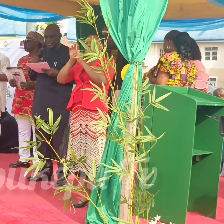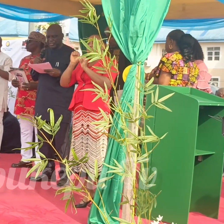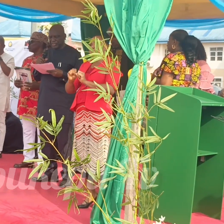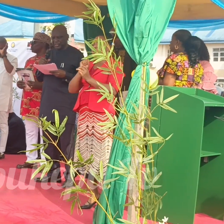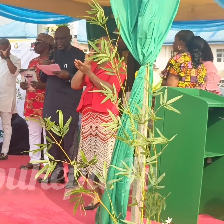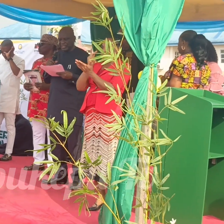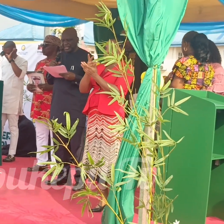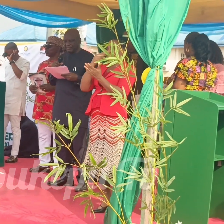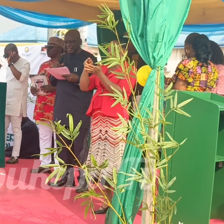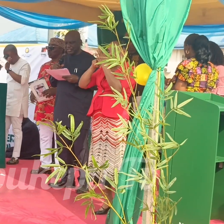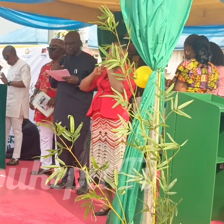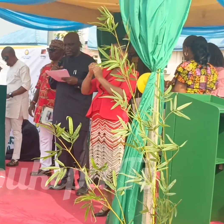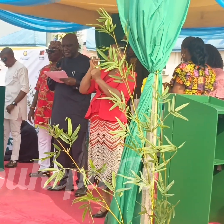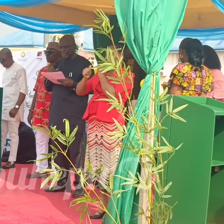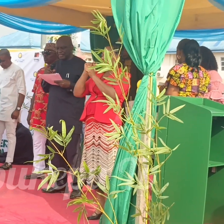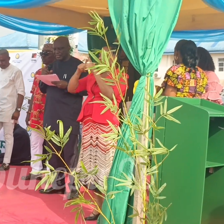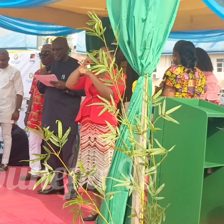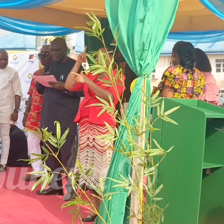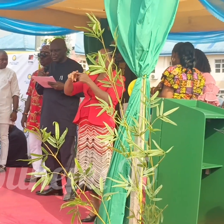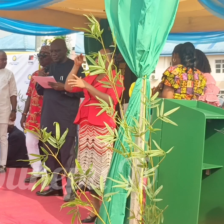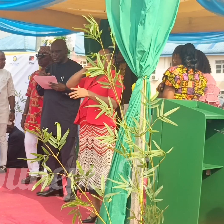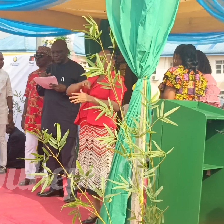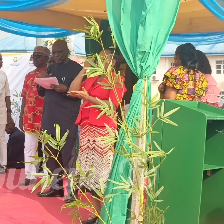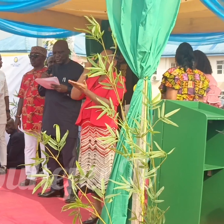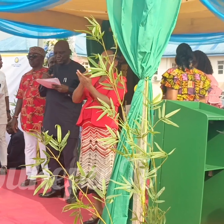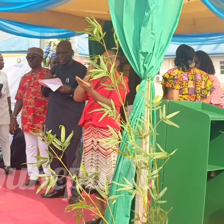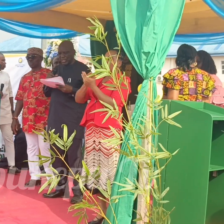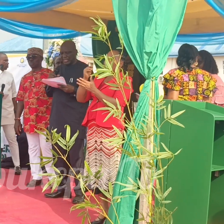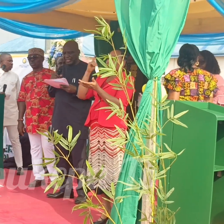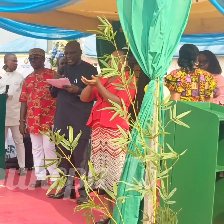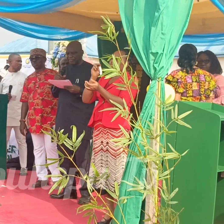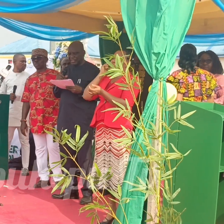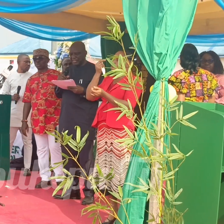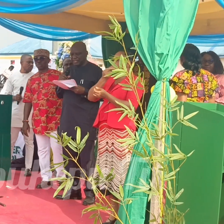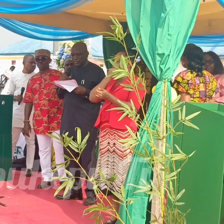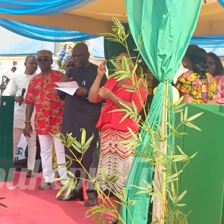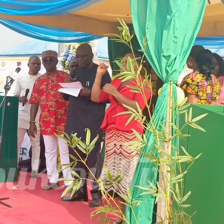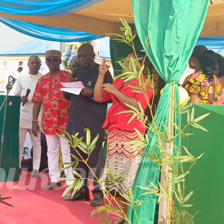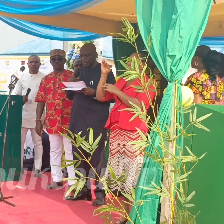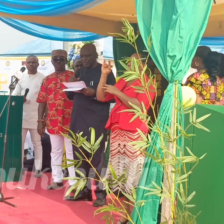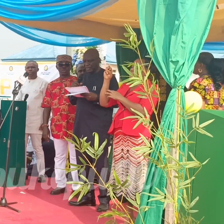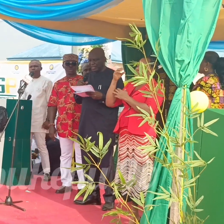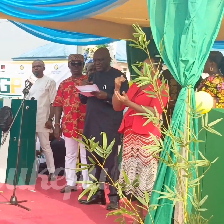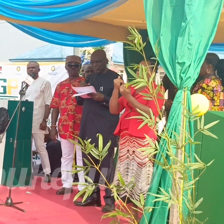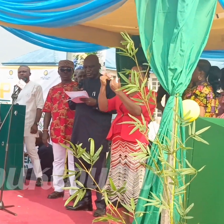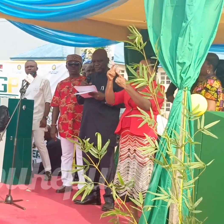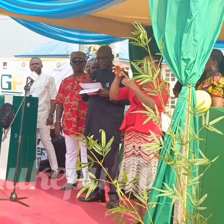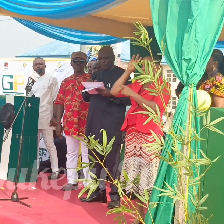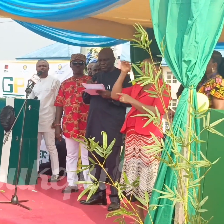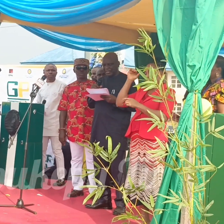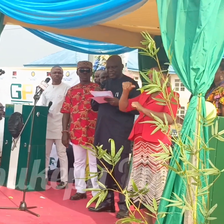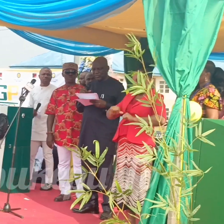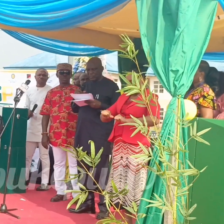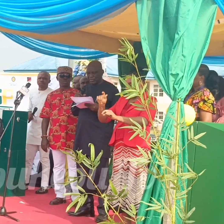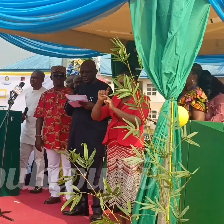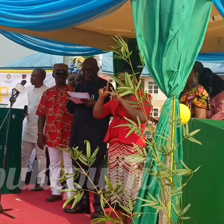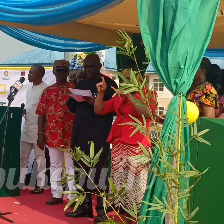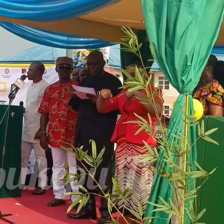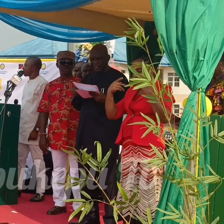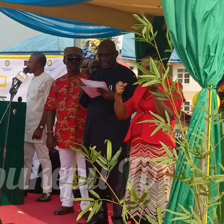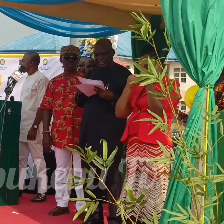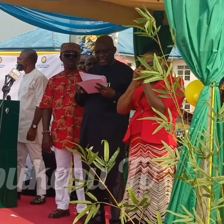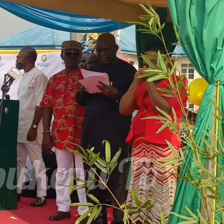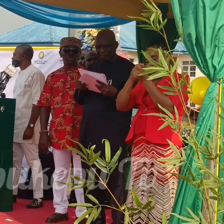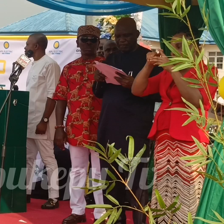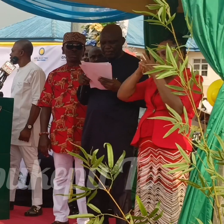request which his then Minister of Finance, Dr. Ngozi Okonjo-Iweala, and I presented to him. He has continued to provide support to the